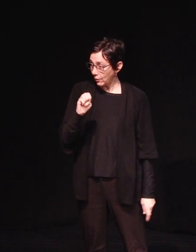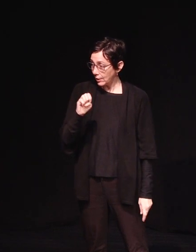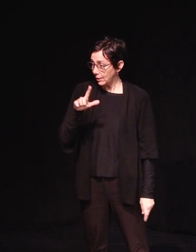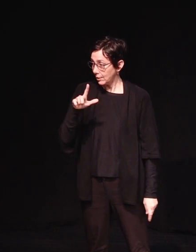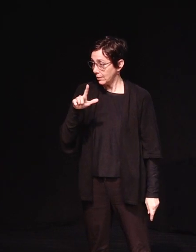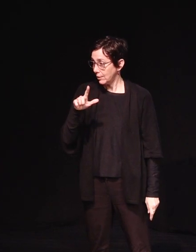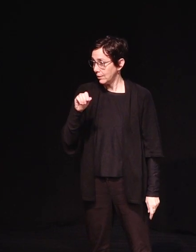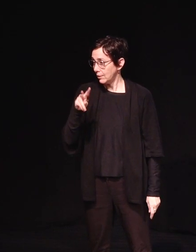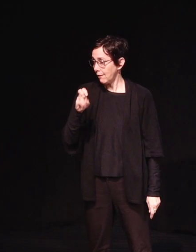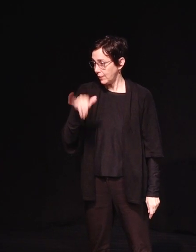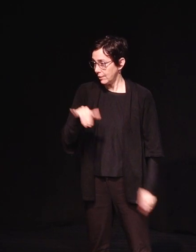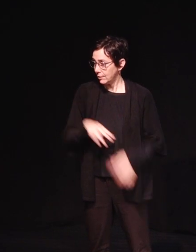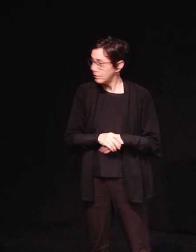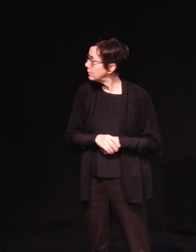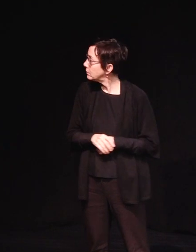officer.